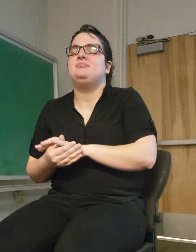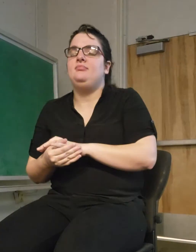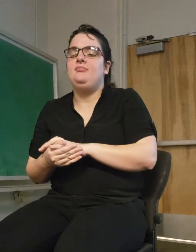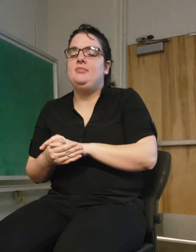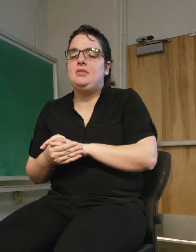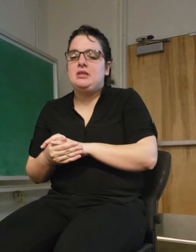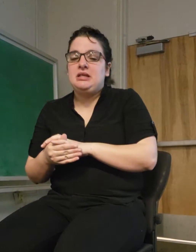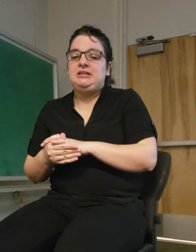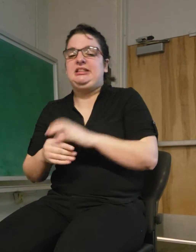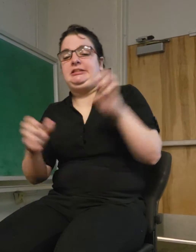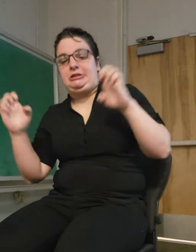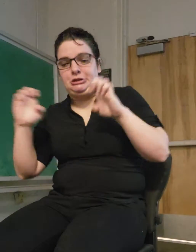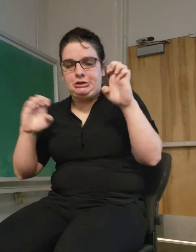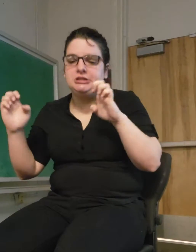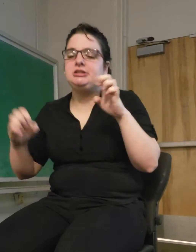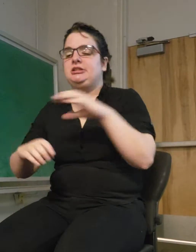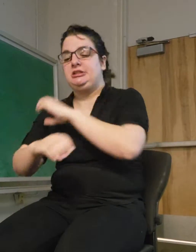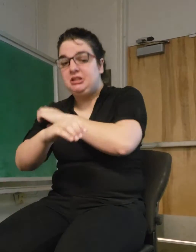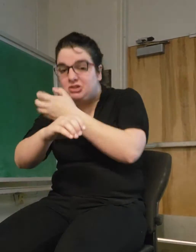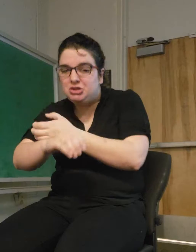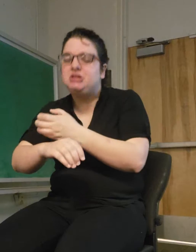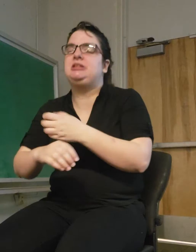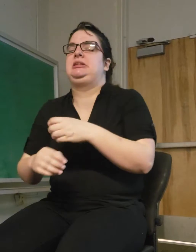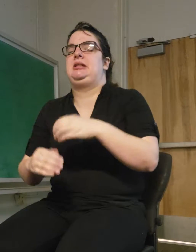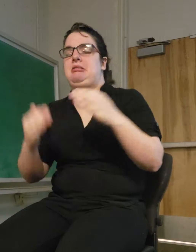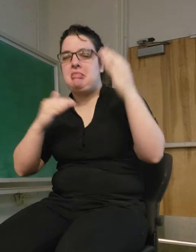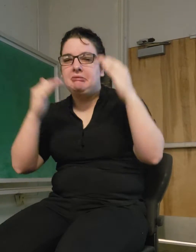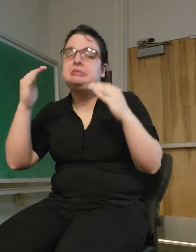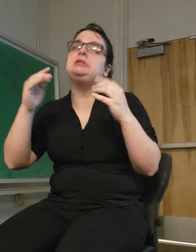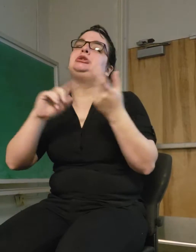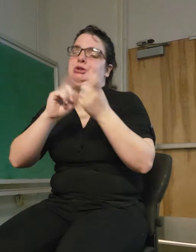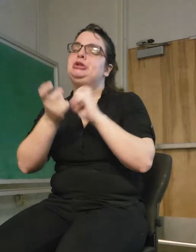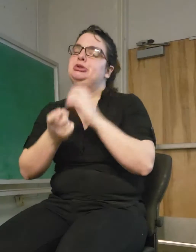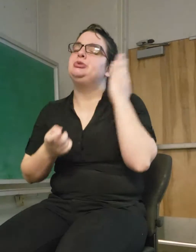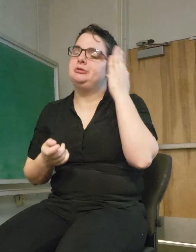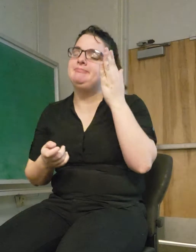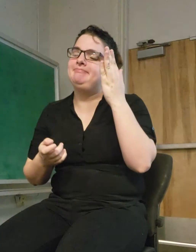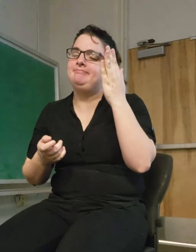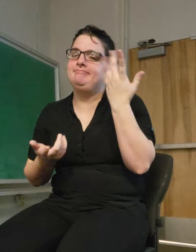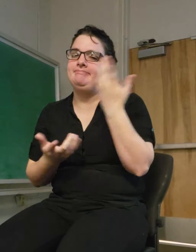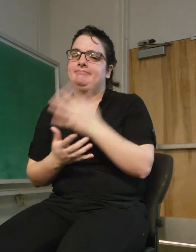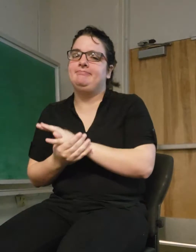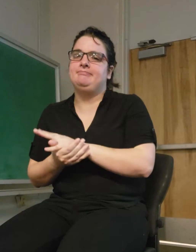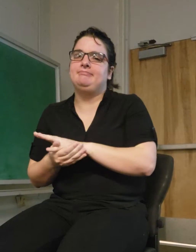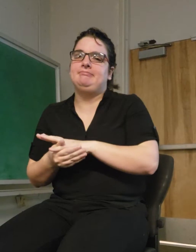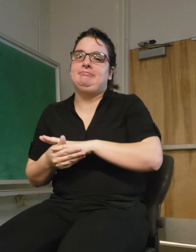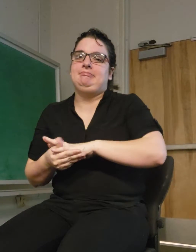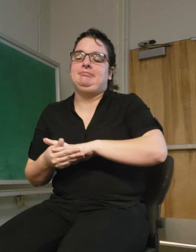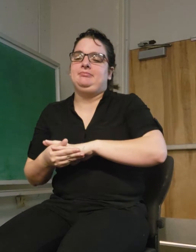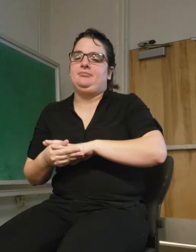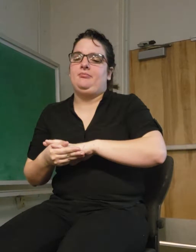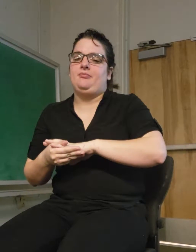would be different. And then if you go to a different atom, then the energy levels are completely different. Like the ionization energy, did that